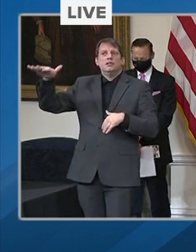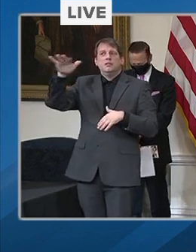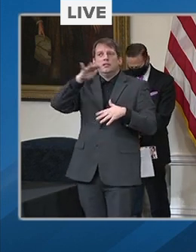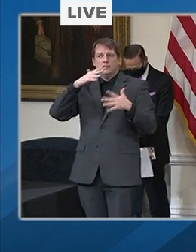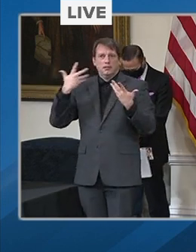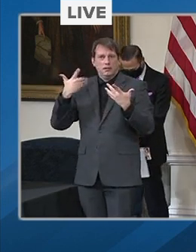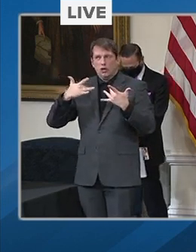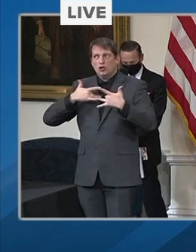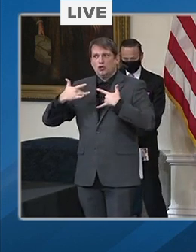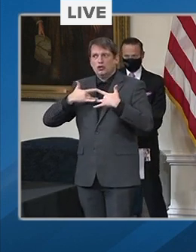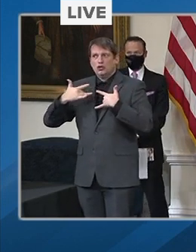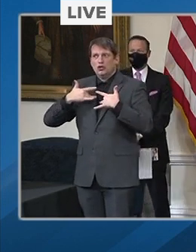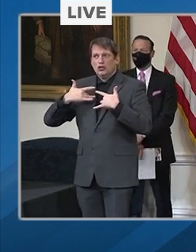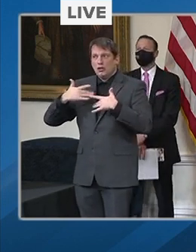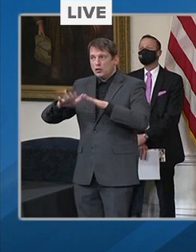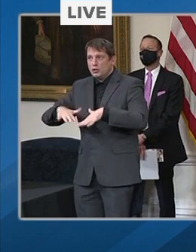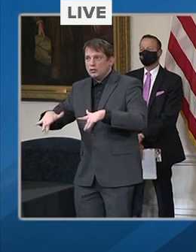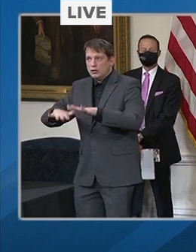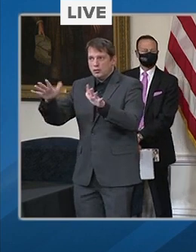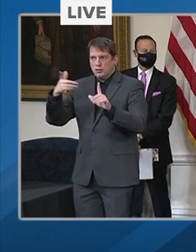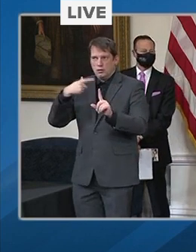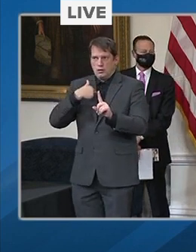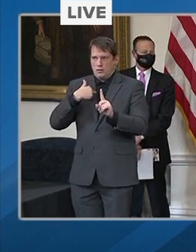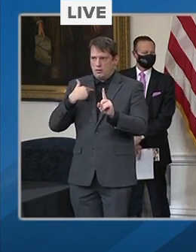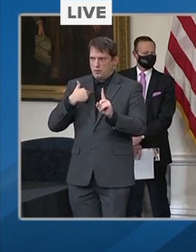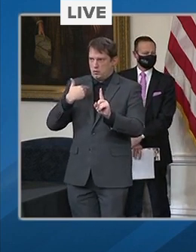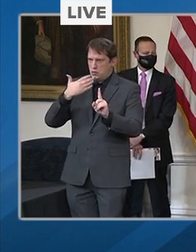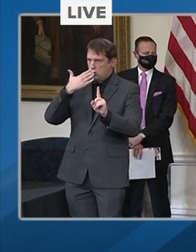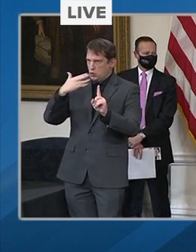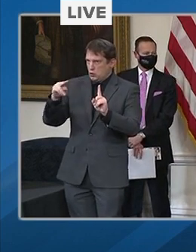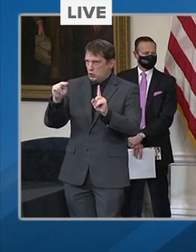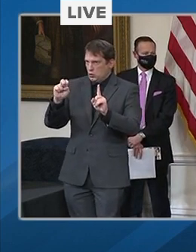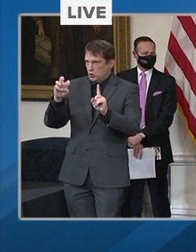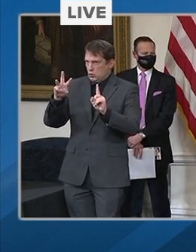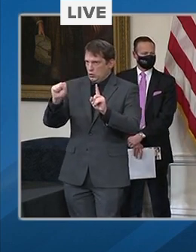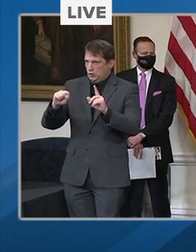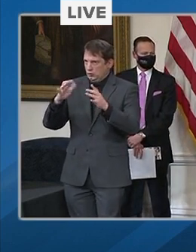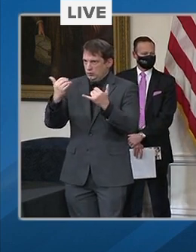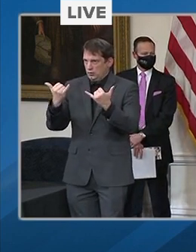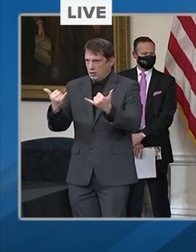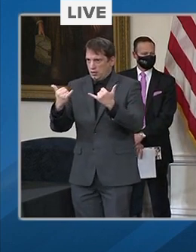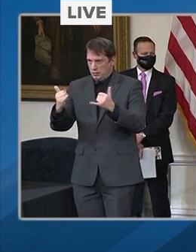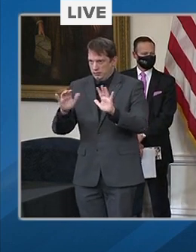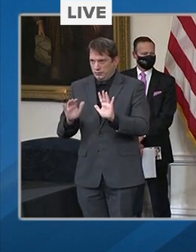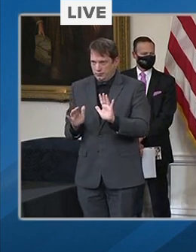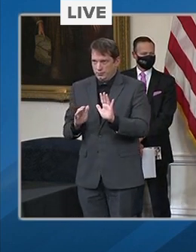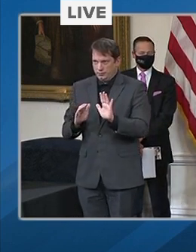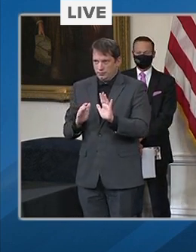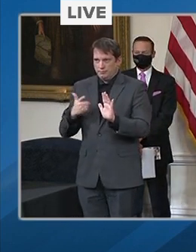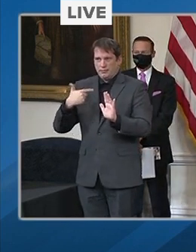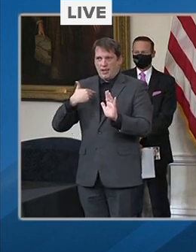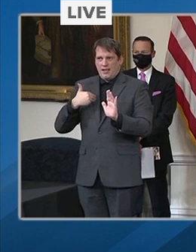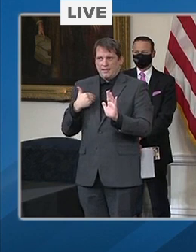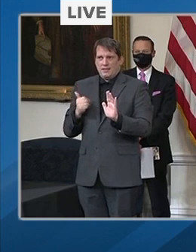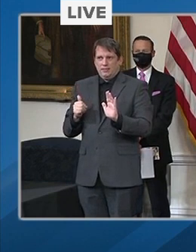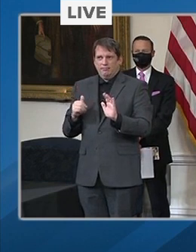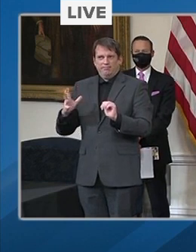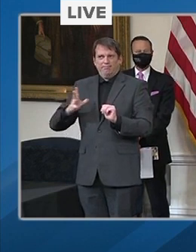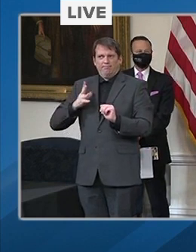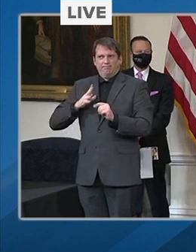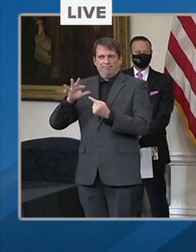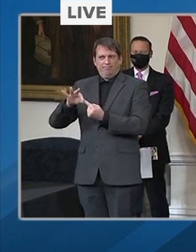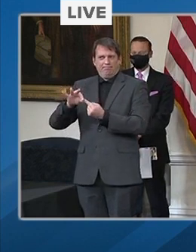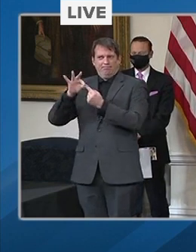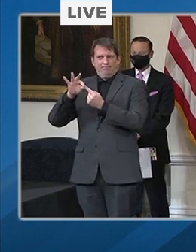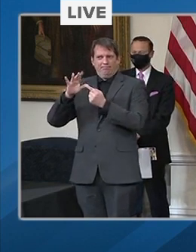news. Today, I have issued a very special